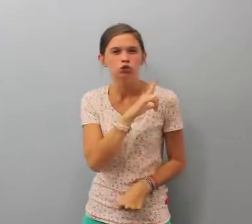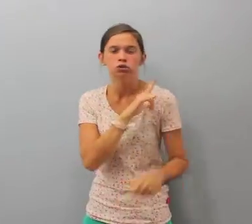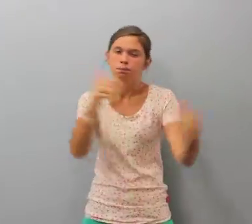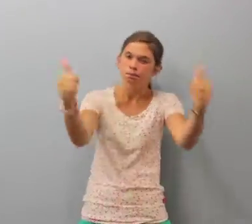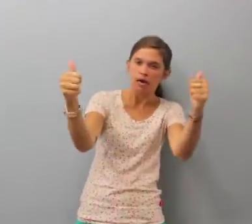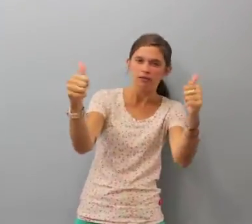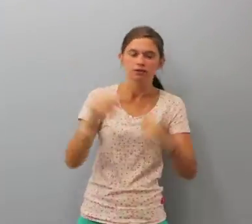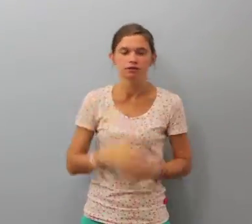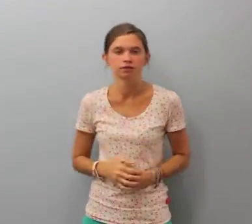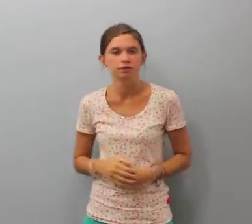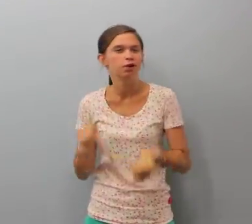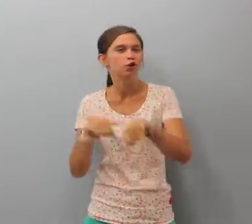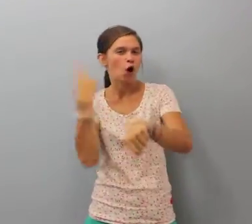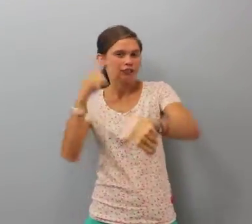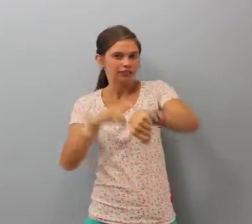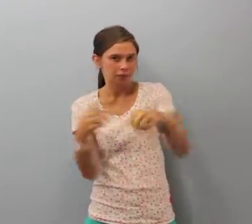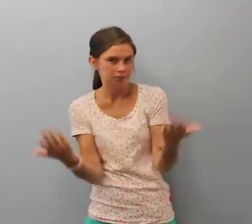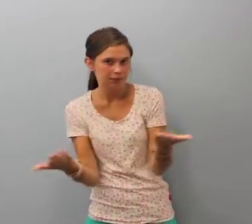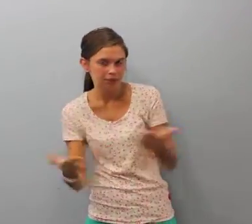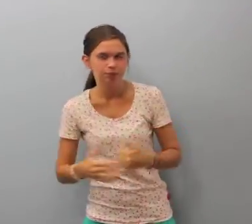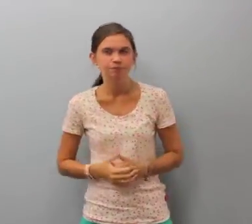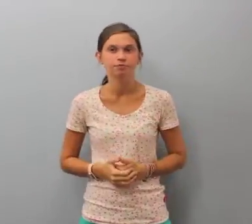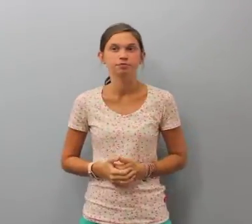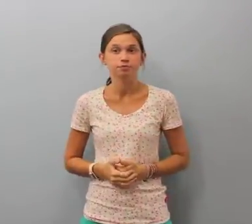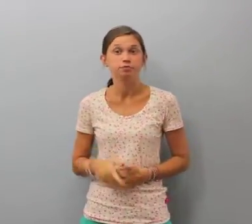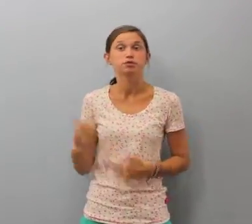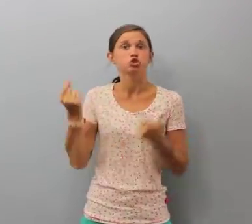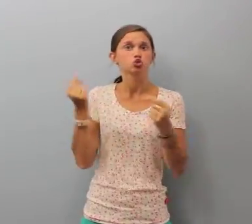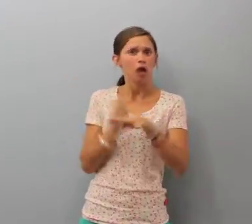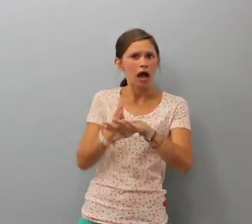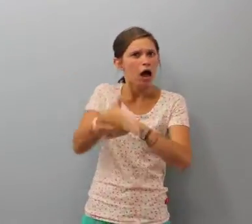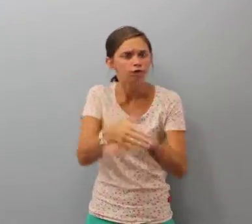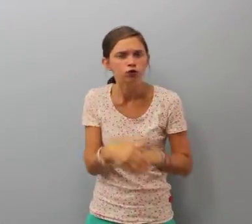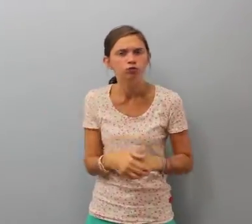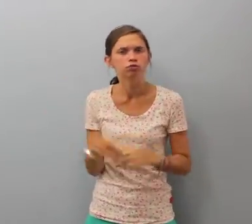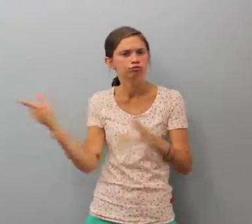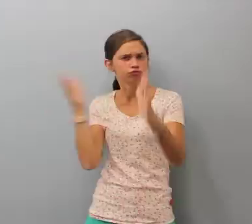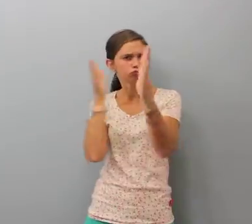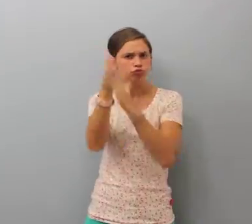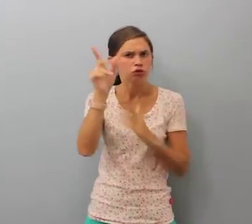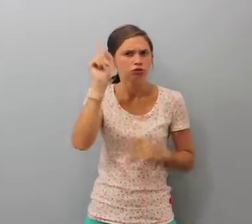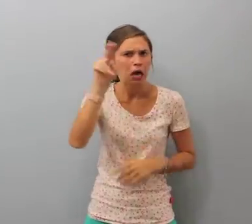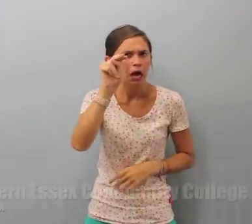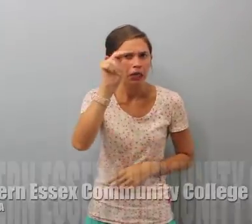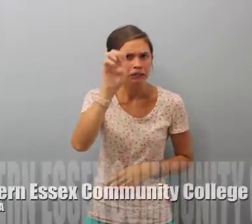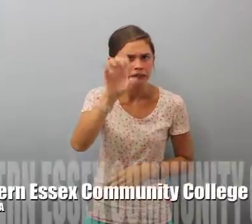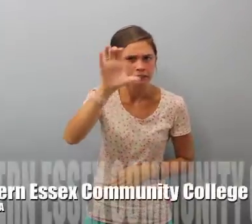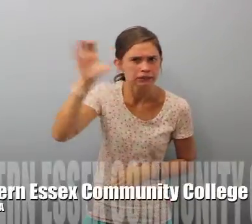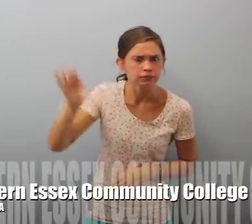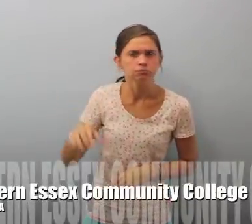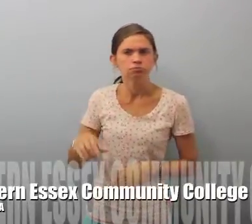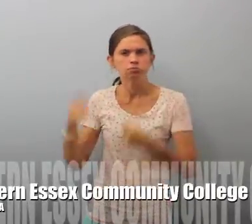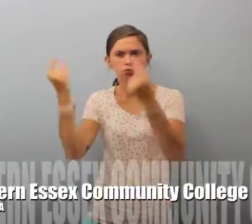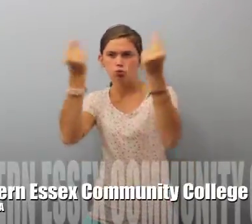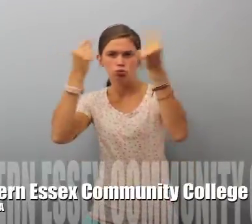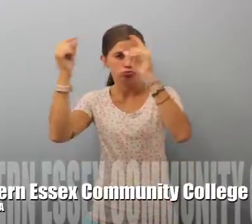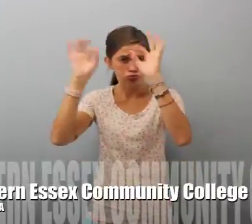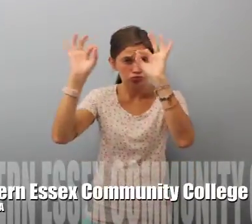of course, the Learning Center is the best. He spent a long time here. After graduating here, he went to Northern